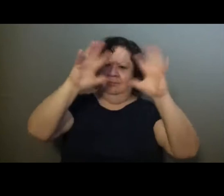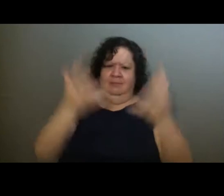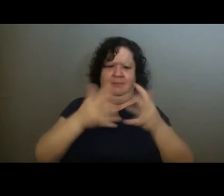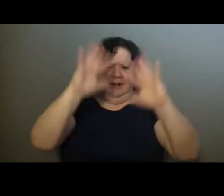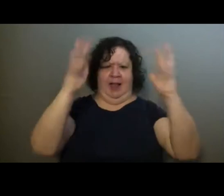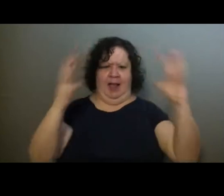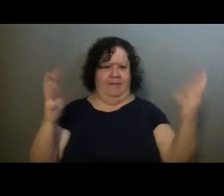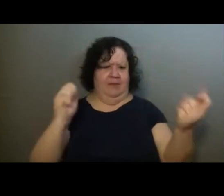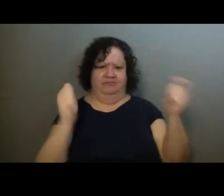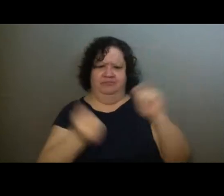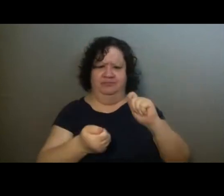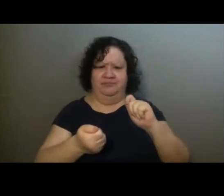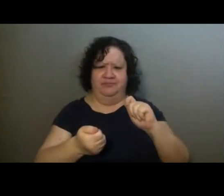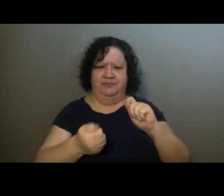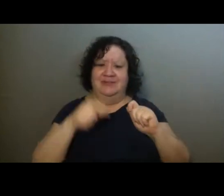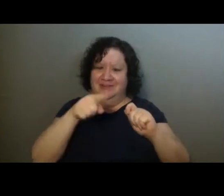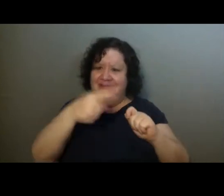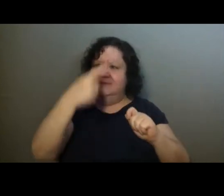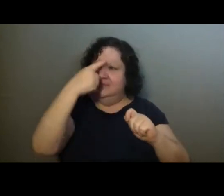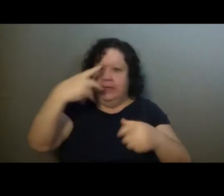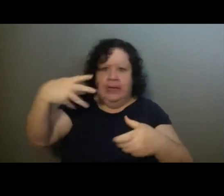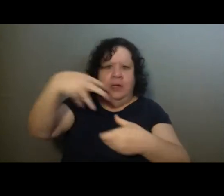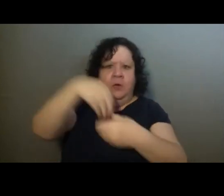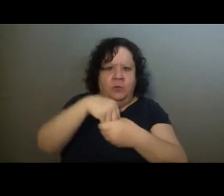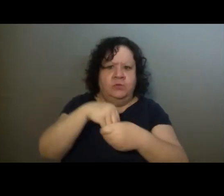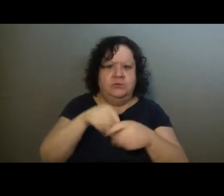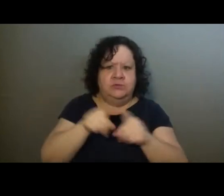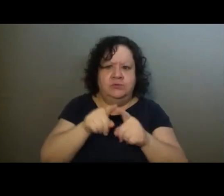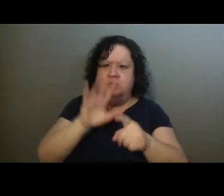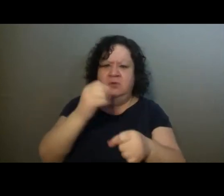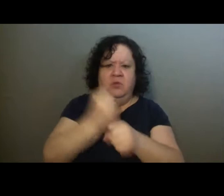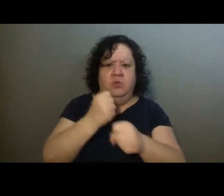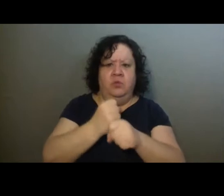has carried in Lebanon the issue of inclusion